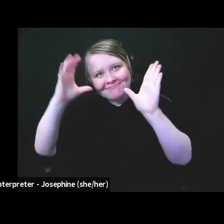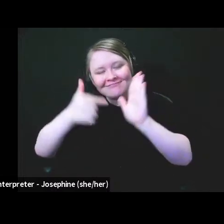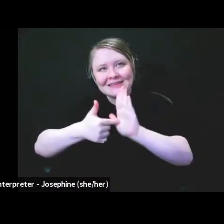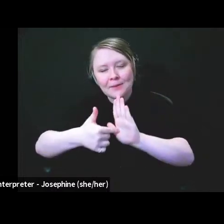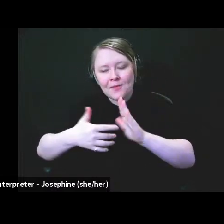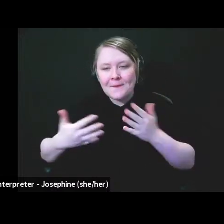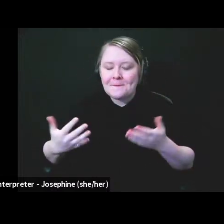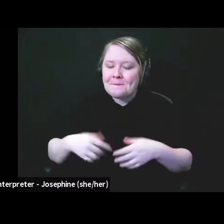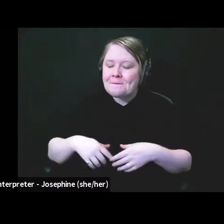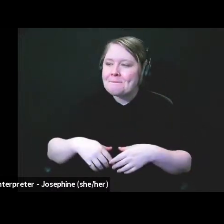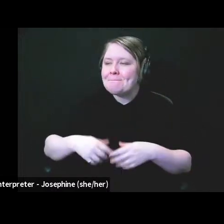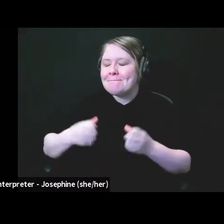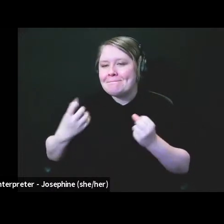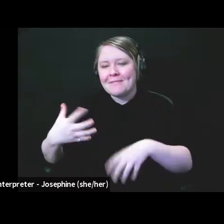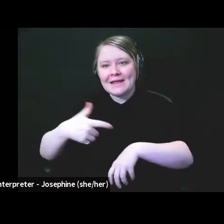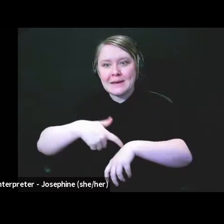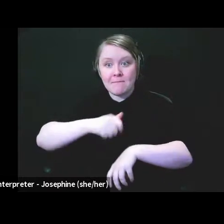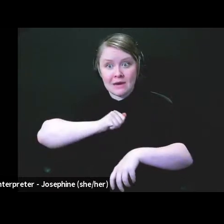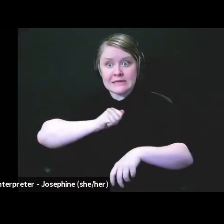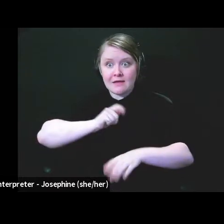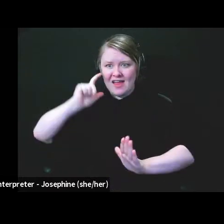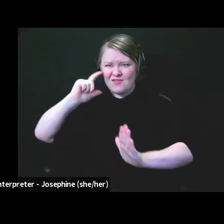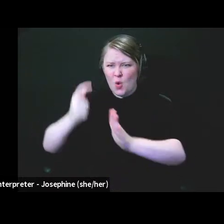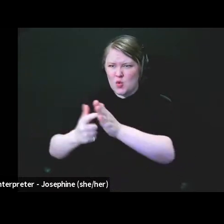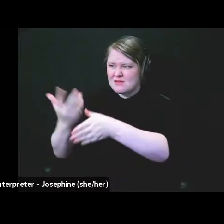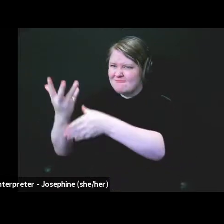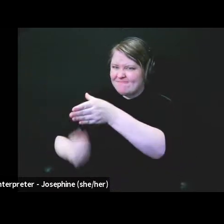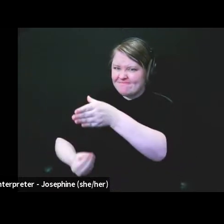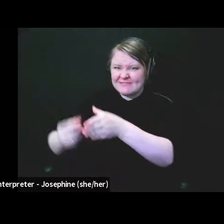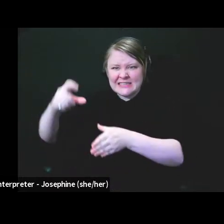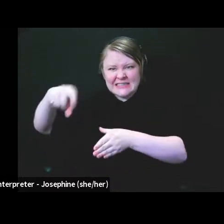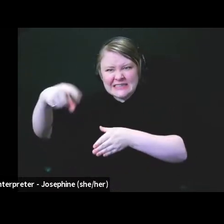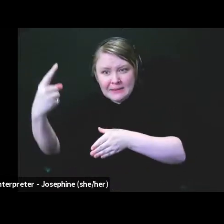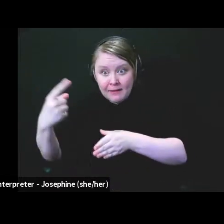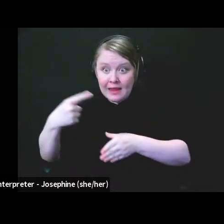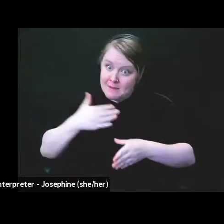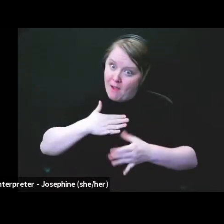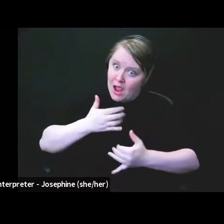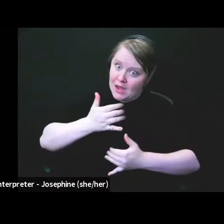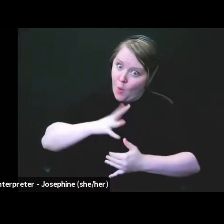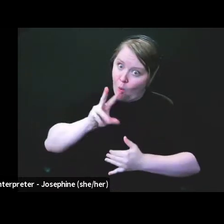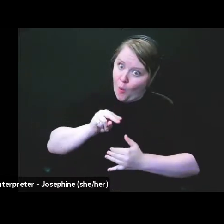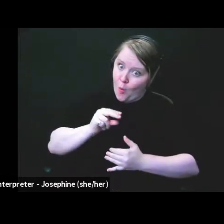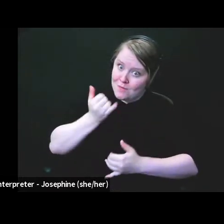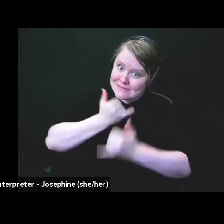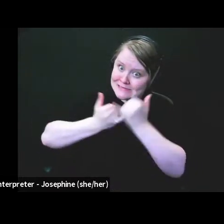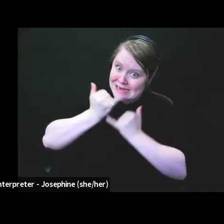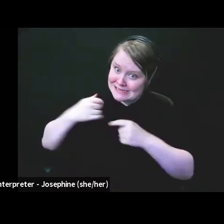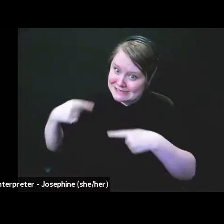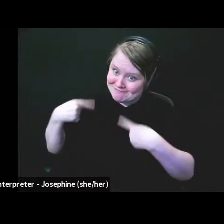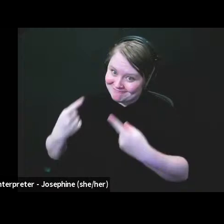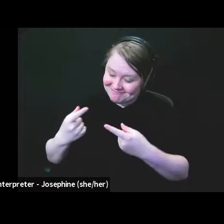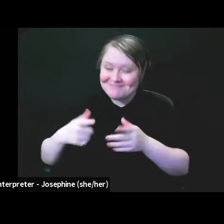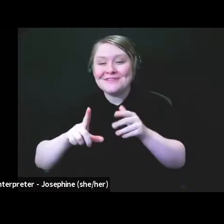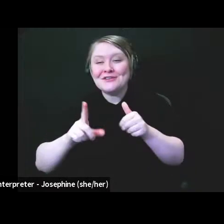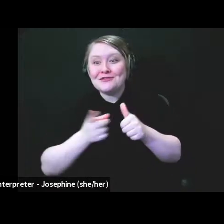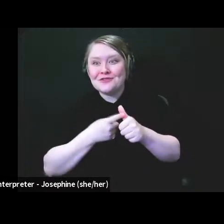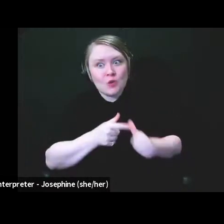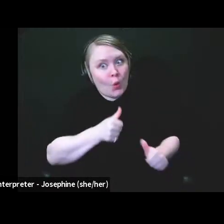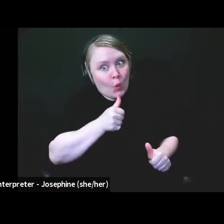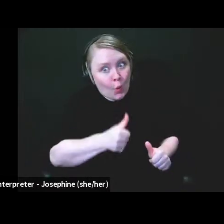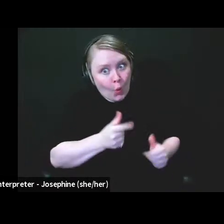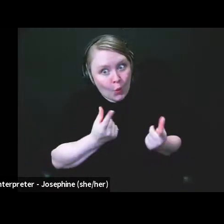of the times where I've seen a need like that and some of the mistakes that I've made. And so I'm going to first start with what you should not